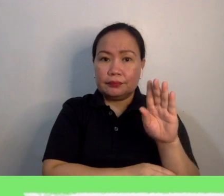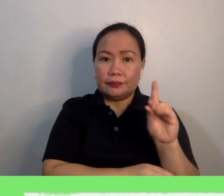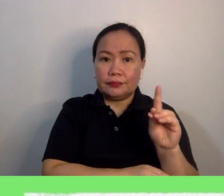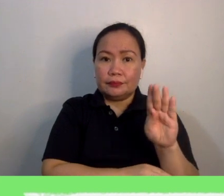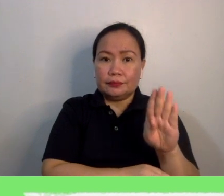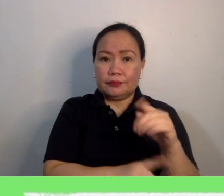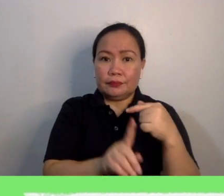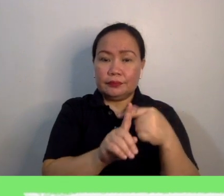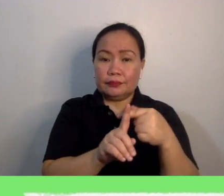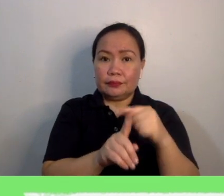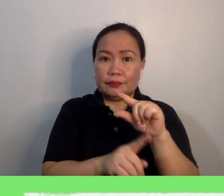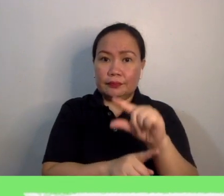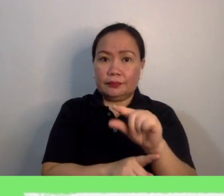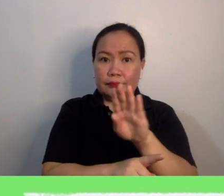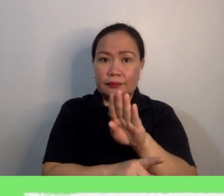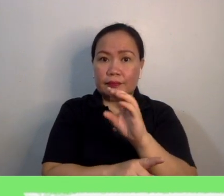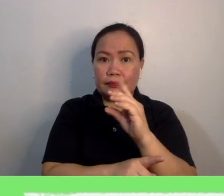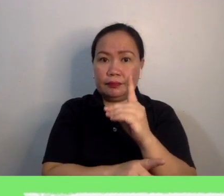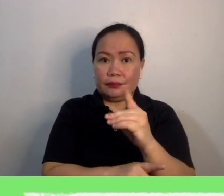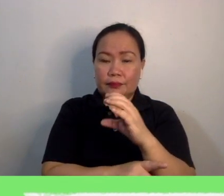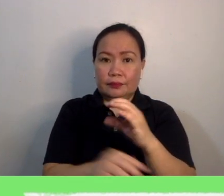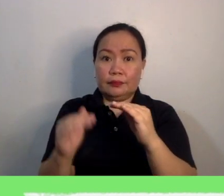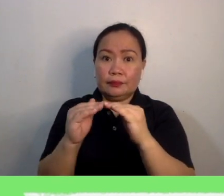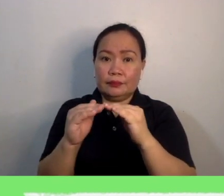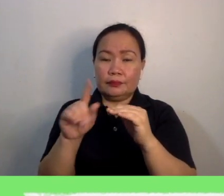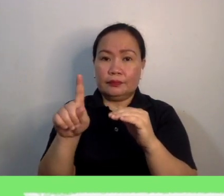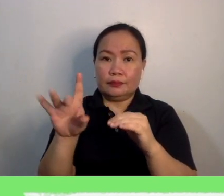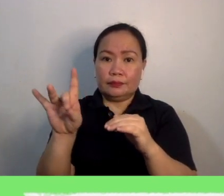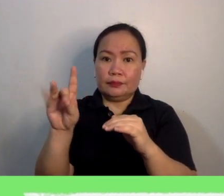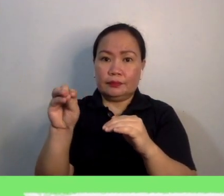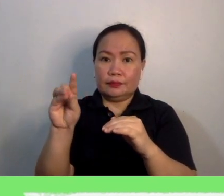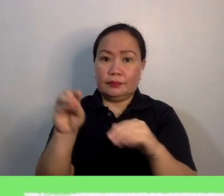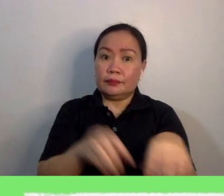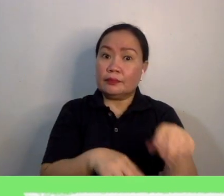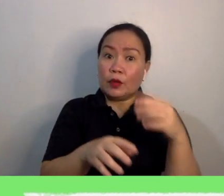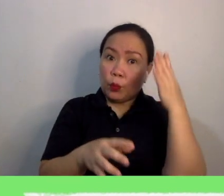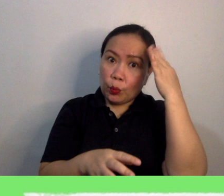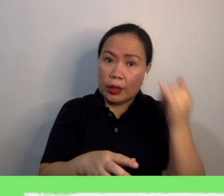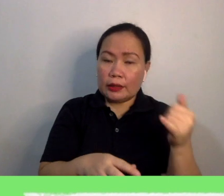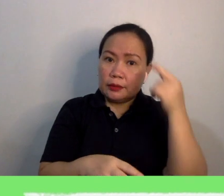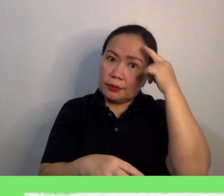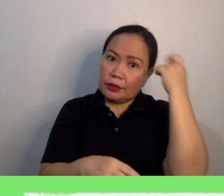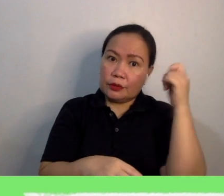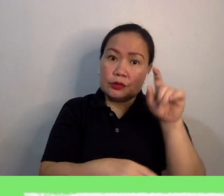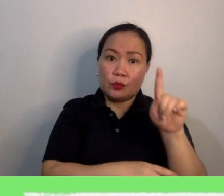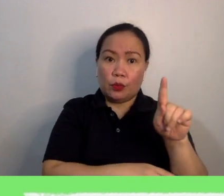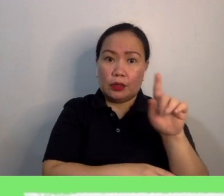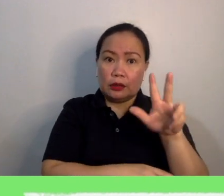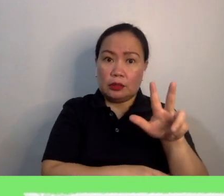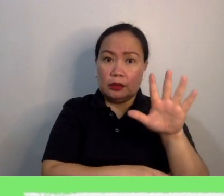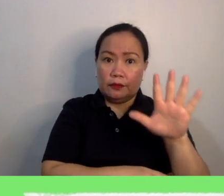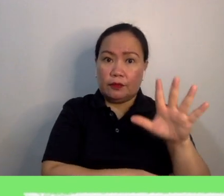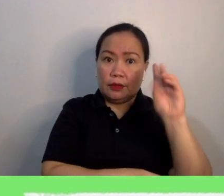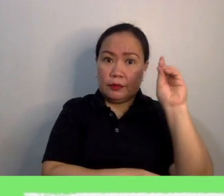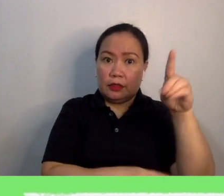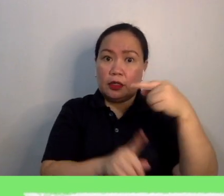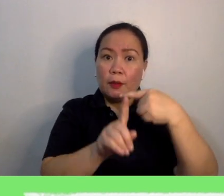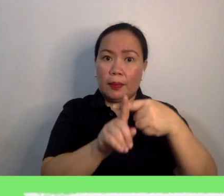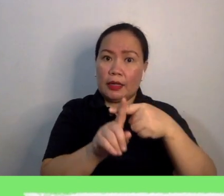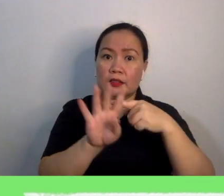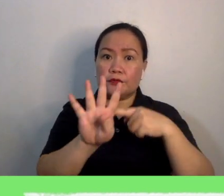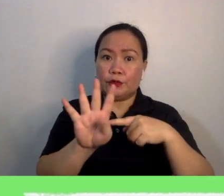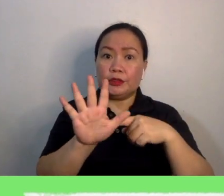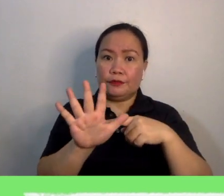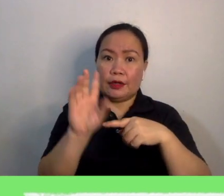ADB plus angle BDC is equal to 180. Why? Because 135 degrees plus 45